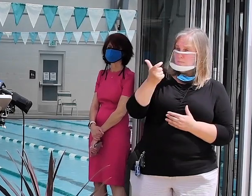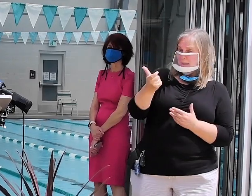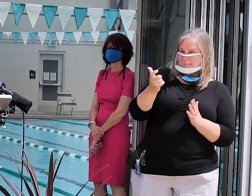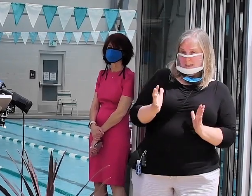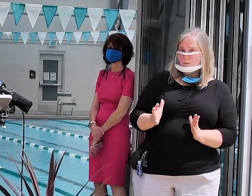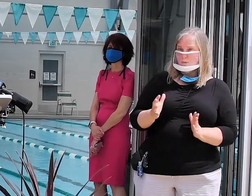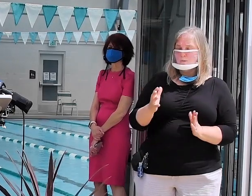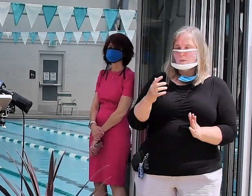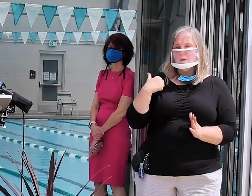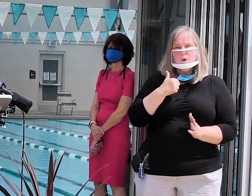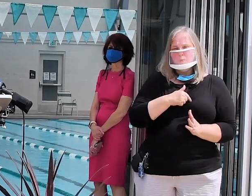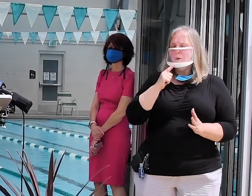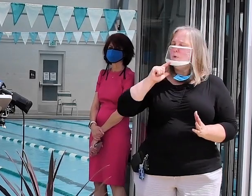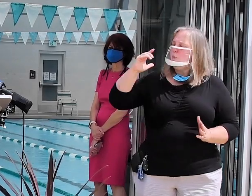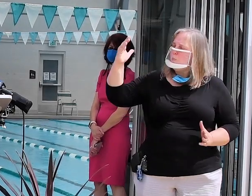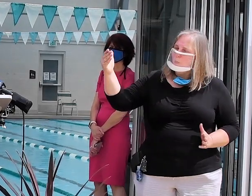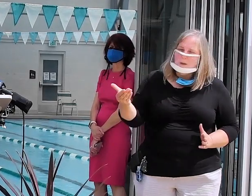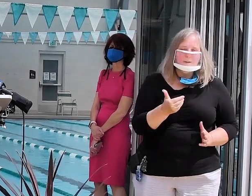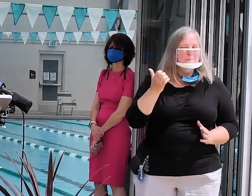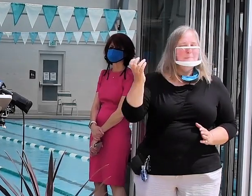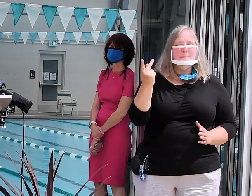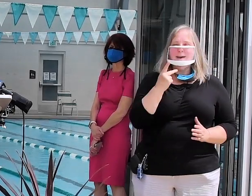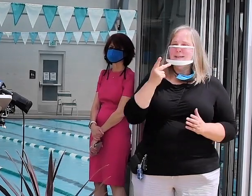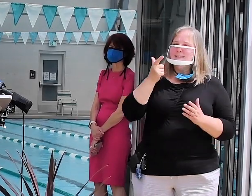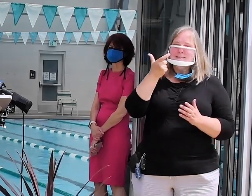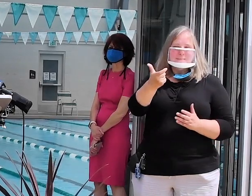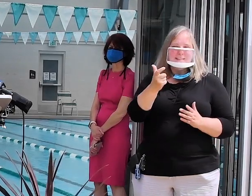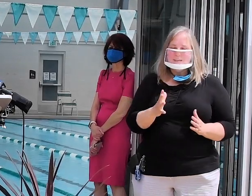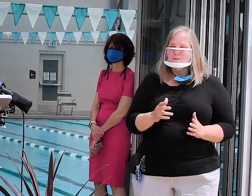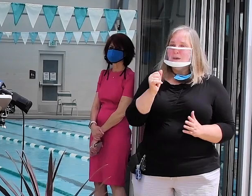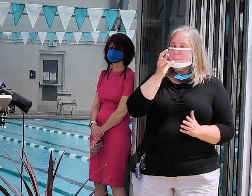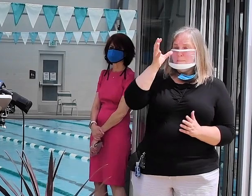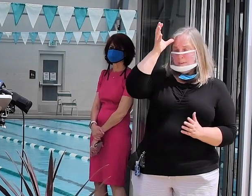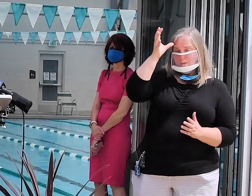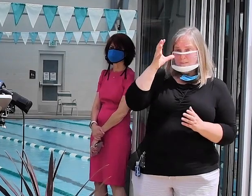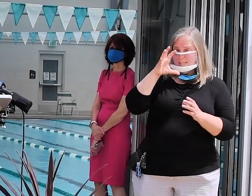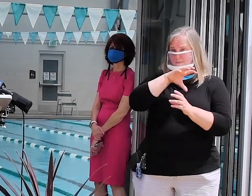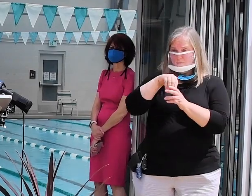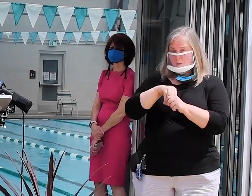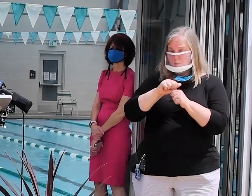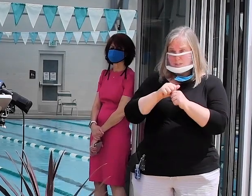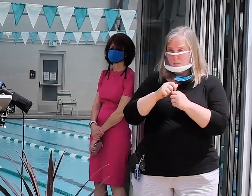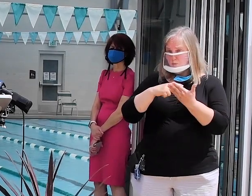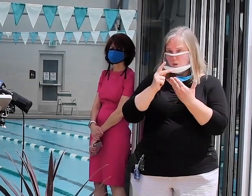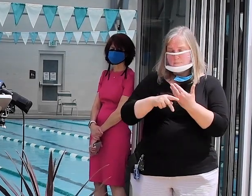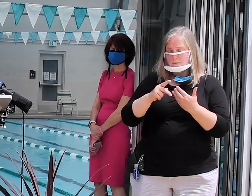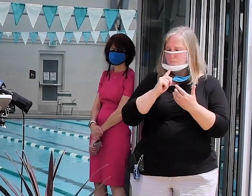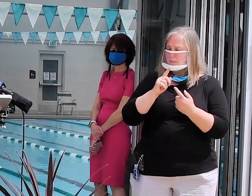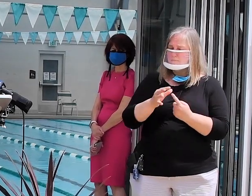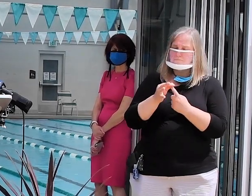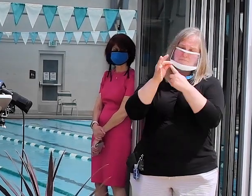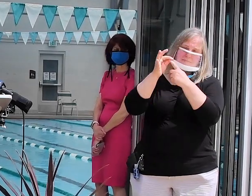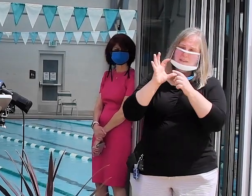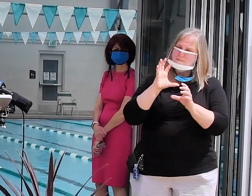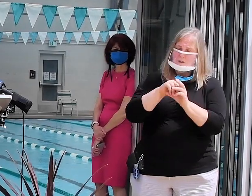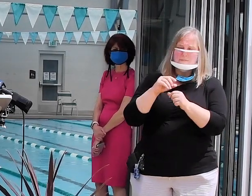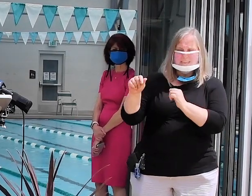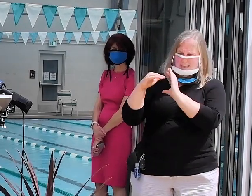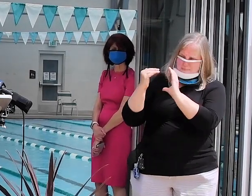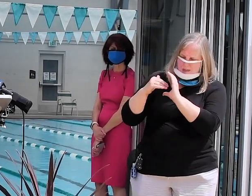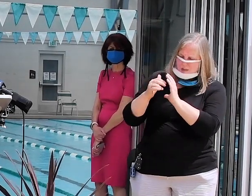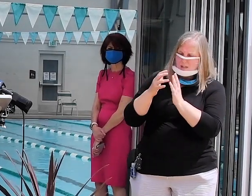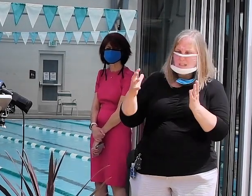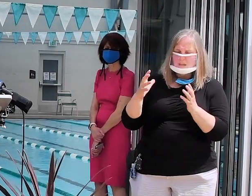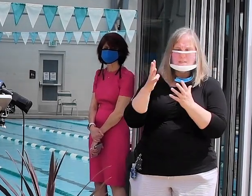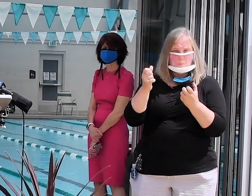we're going to welcome back the spectators. The parents in these programs have been exceptionally involved in this. They email a lot. They want to make sure